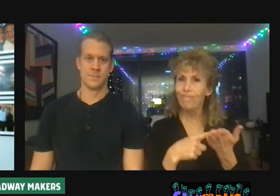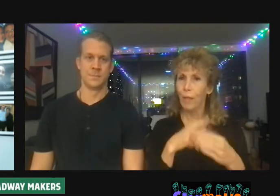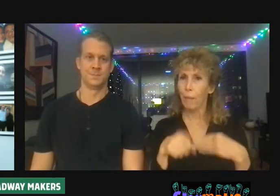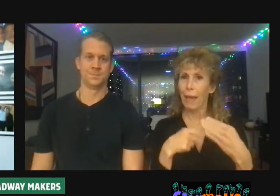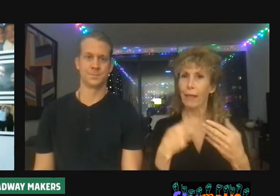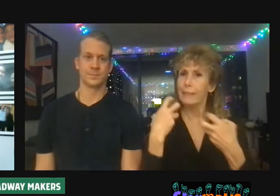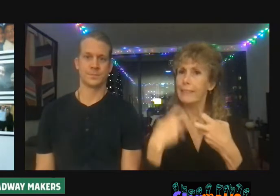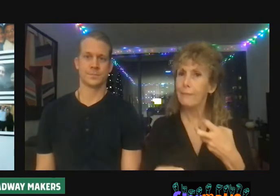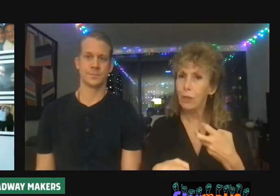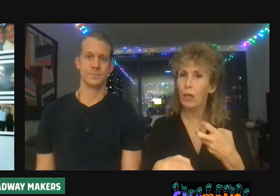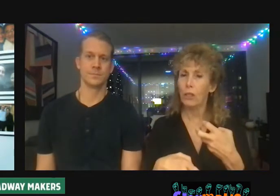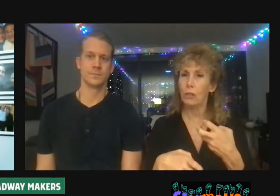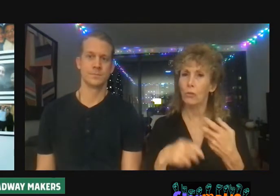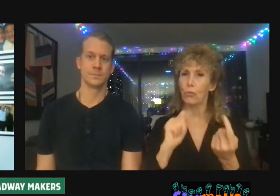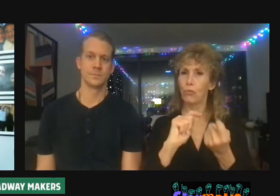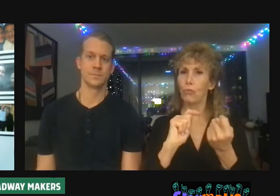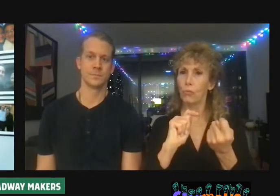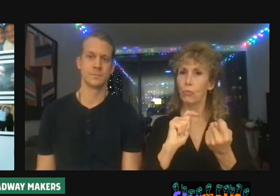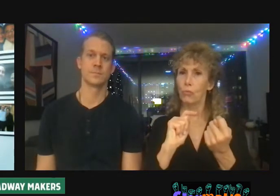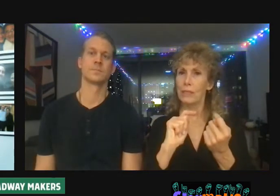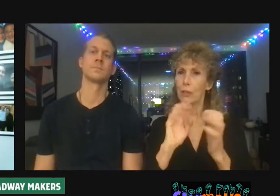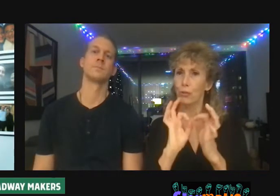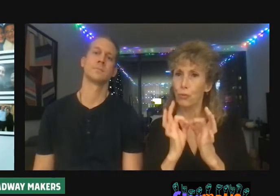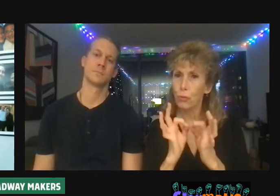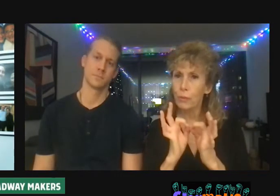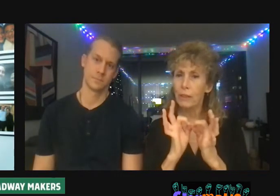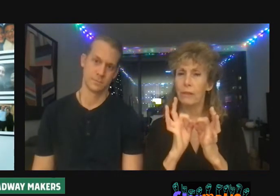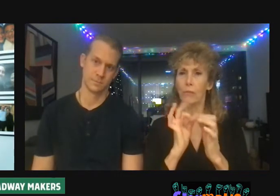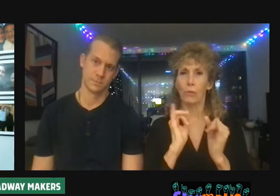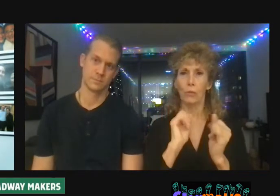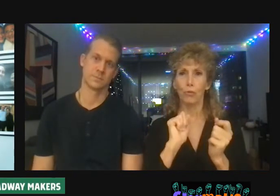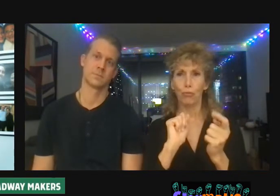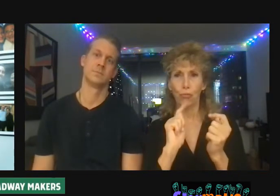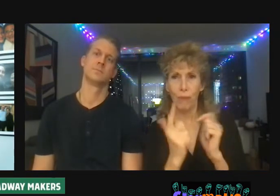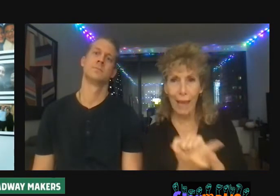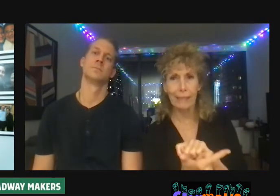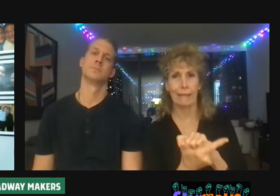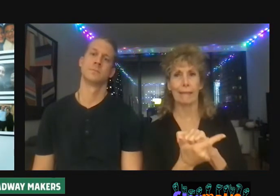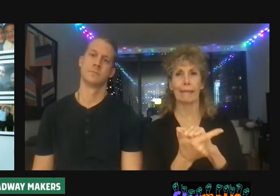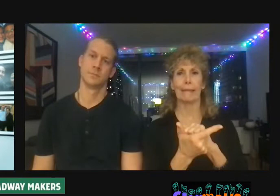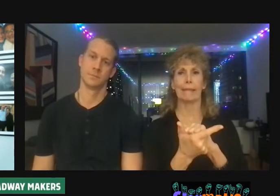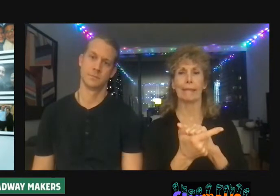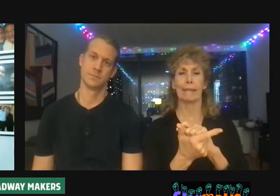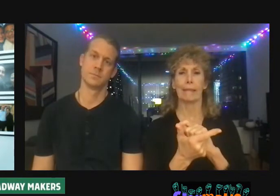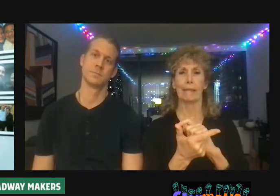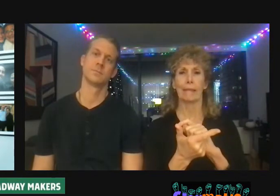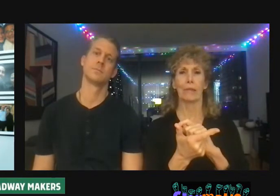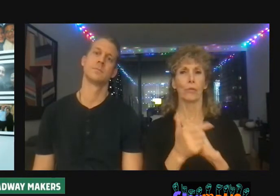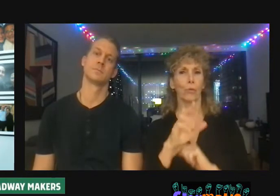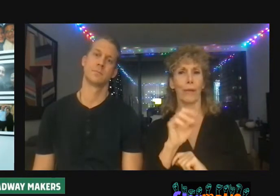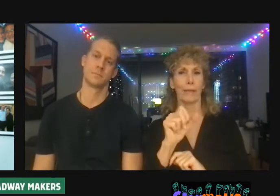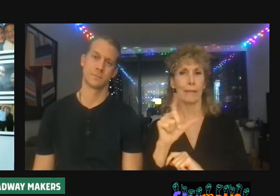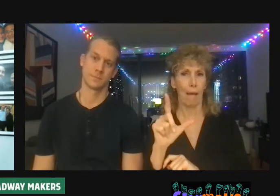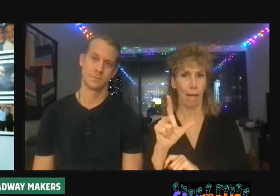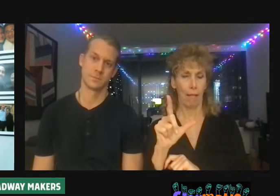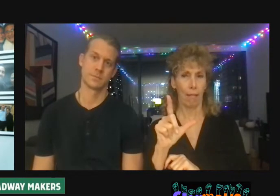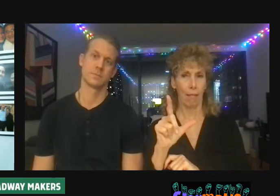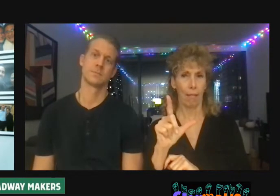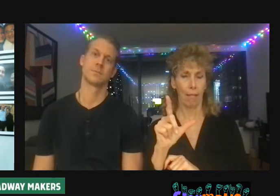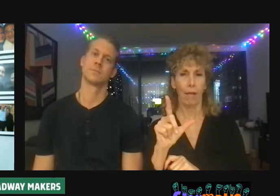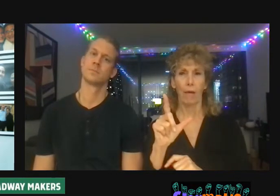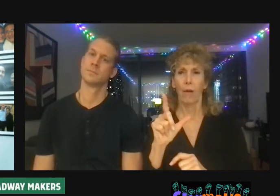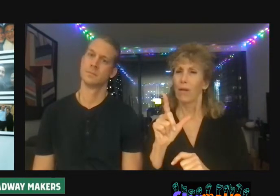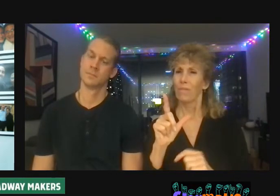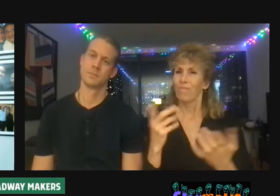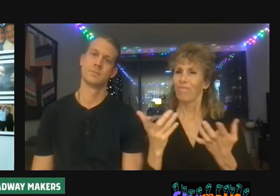to interpret some of these songs into American Sign Language. So what is the biggest challenge in interpreting